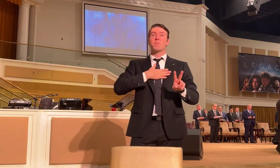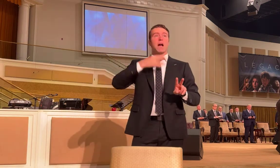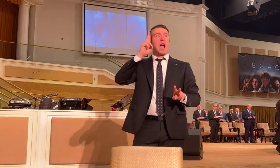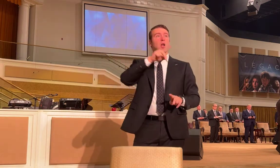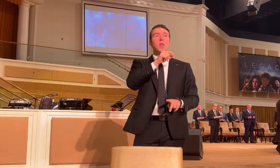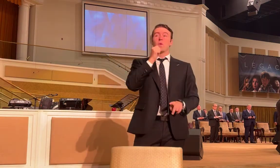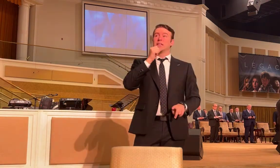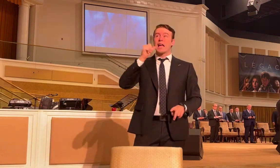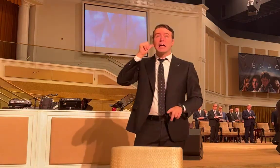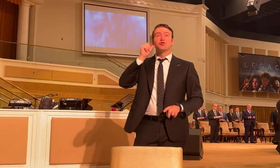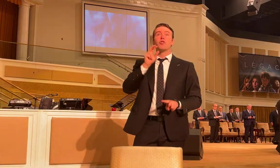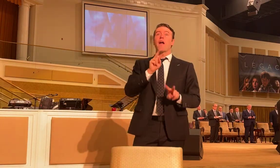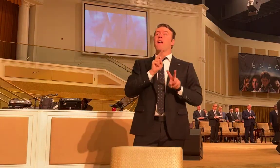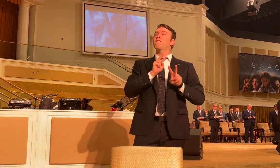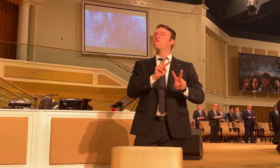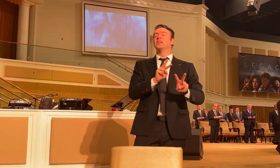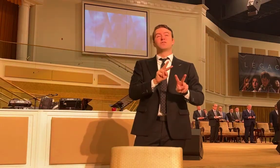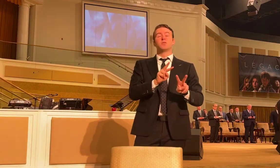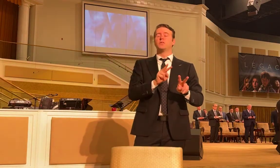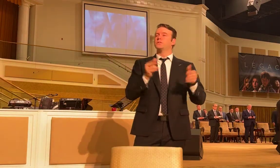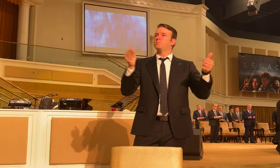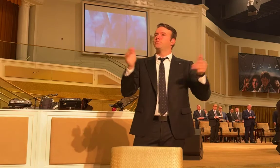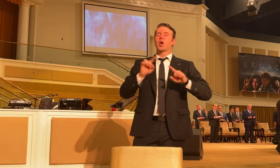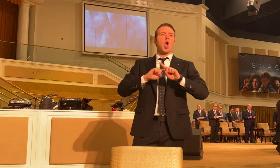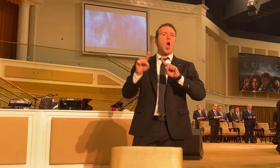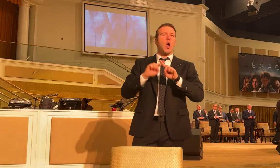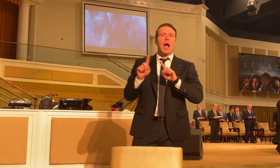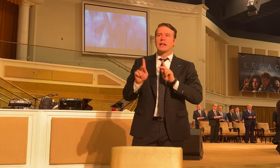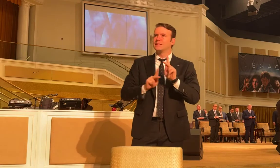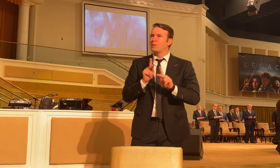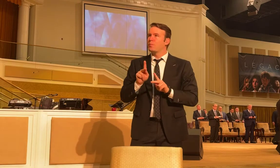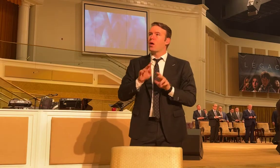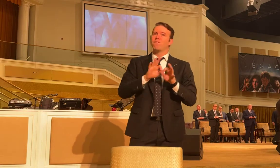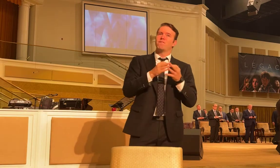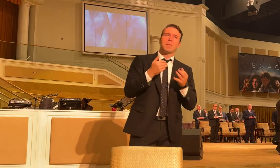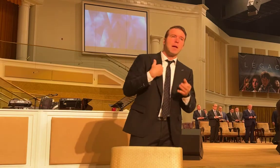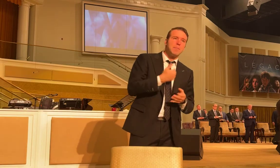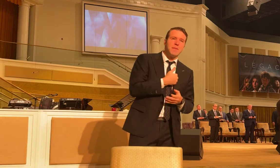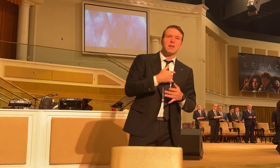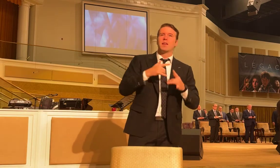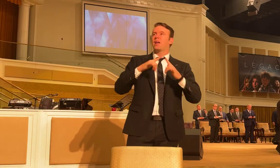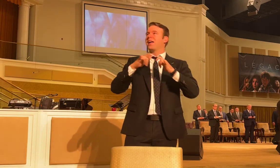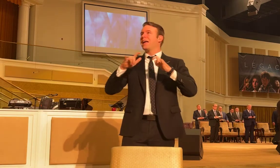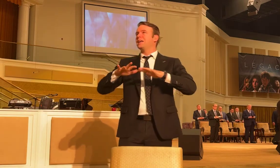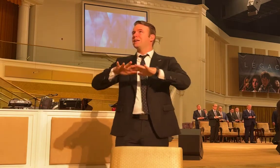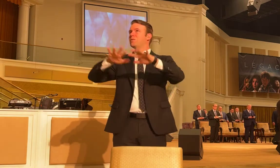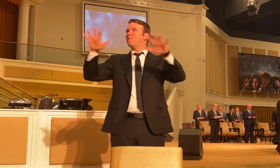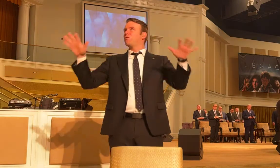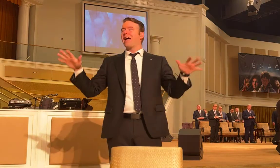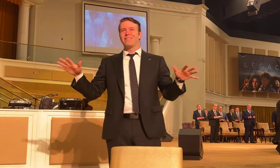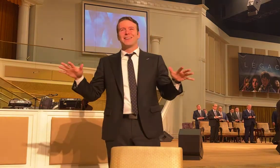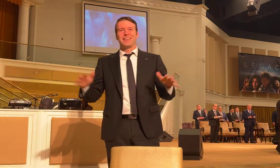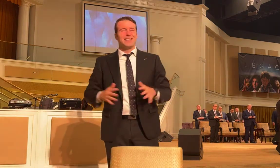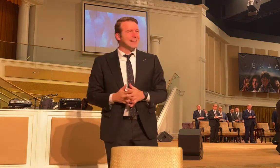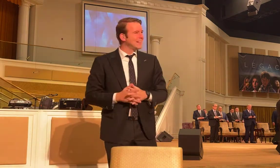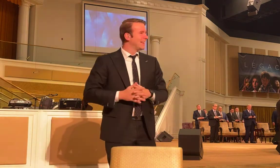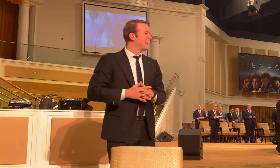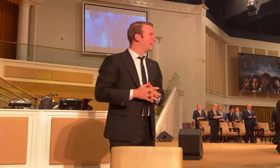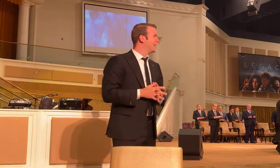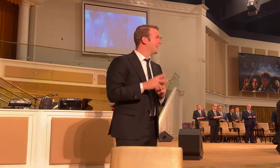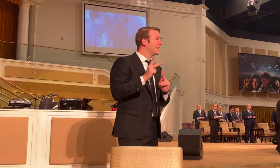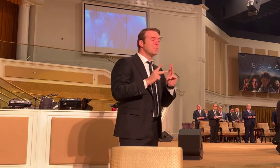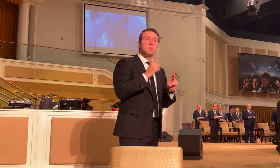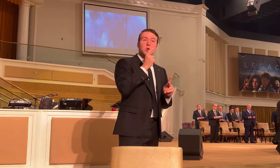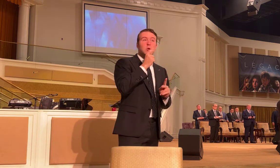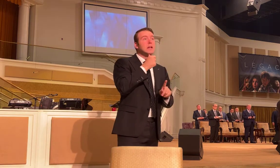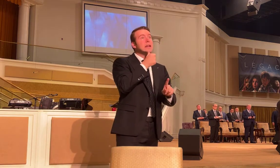and funerals bring all kinds of people, family members you haven't seen, and riffraff, and people that were